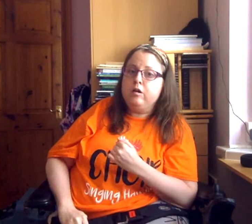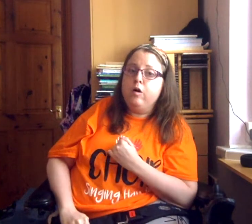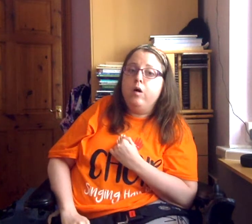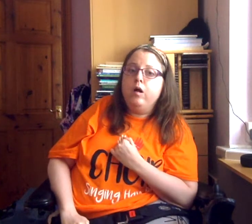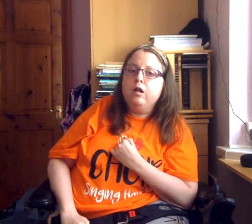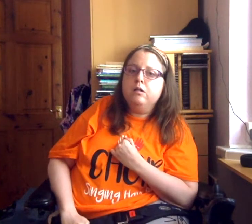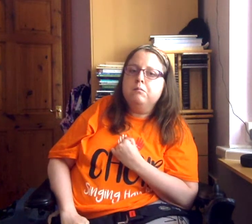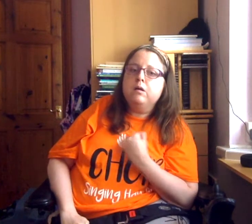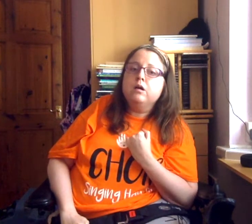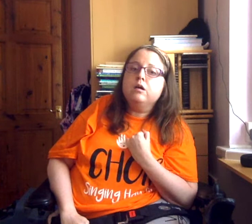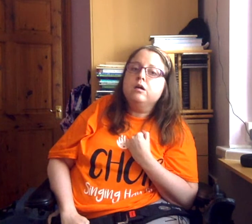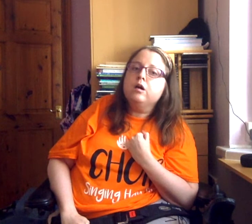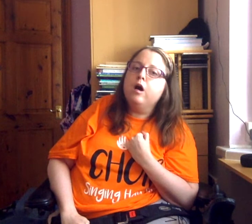call my own.